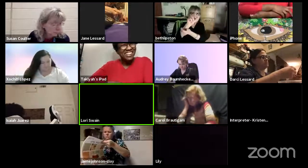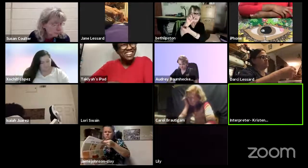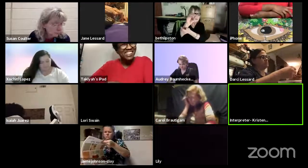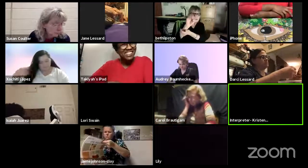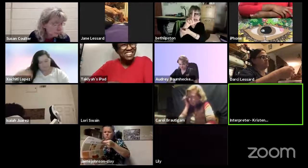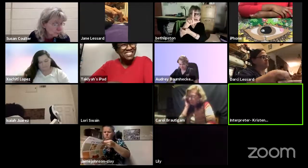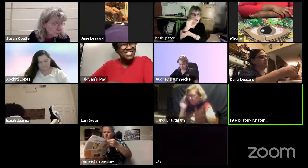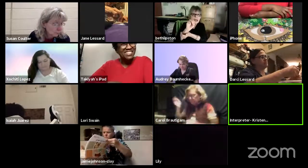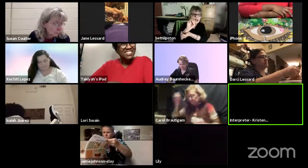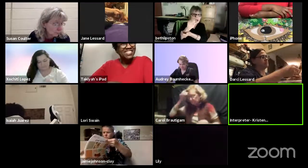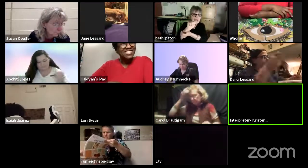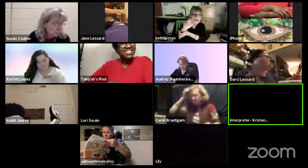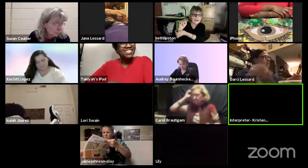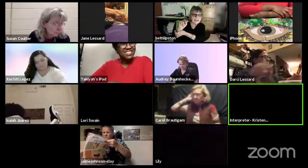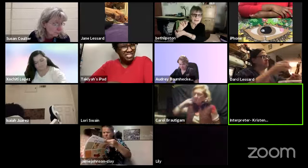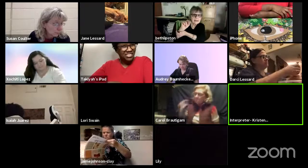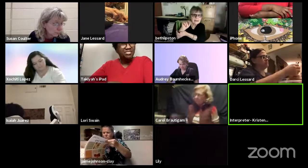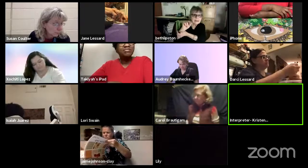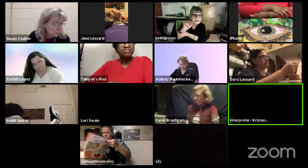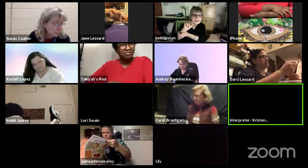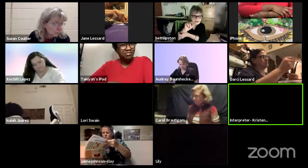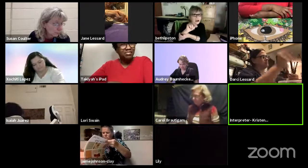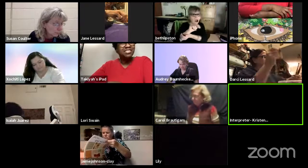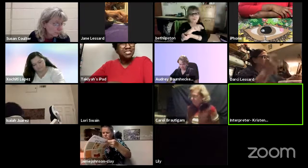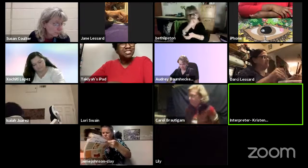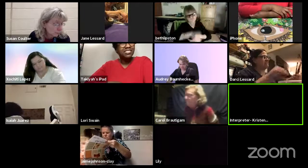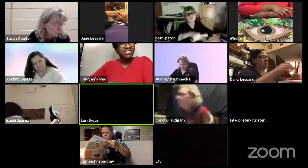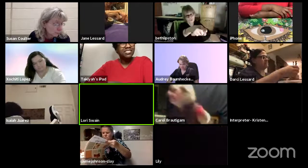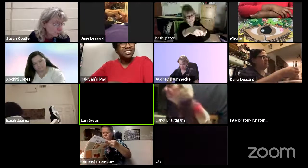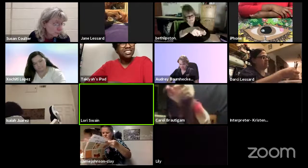Yeah. Yeah. That's And Adele, mhm. Adele is his mom.